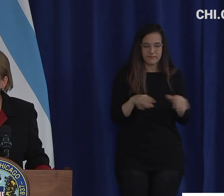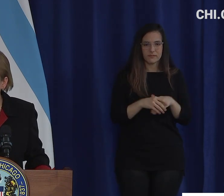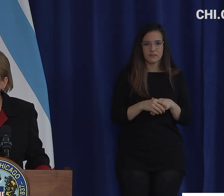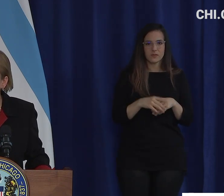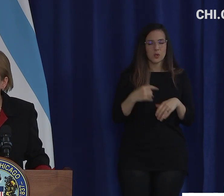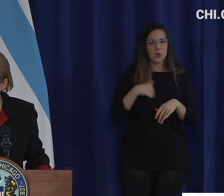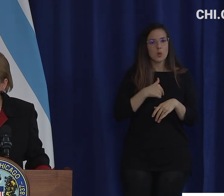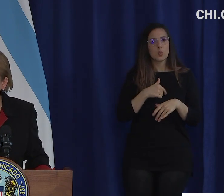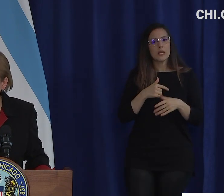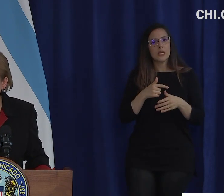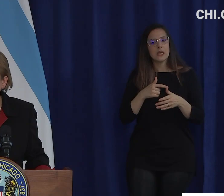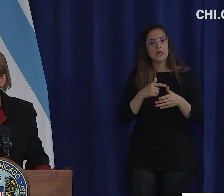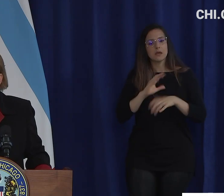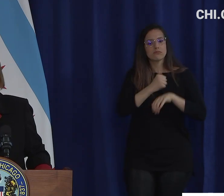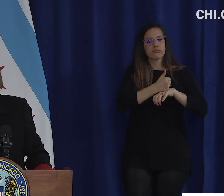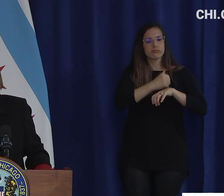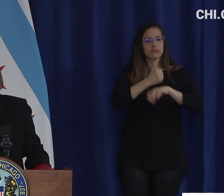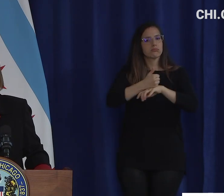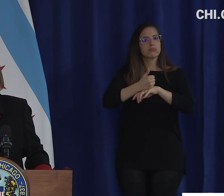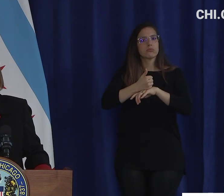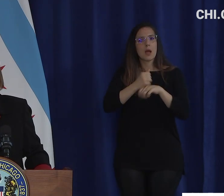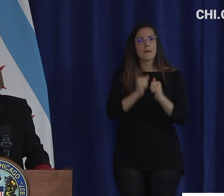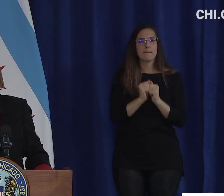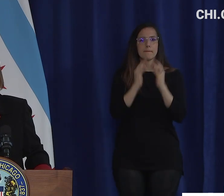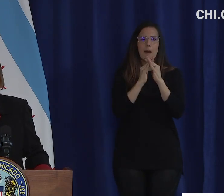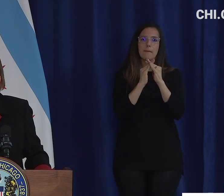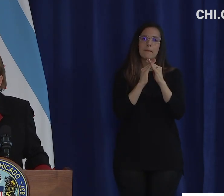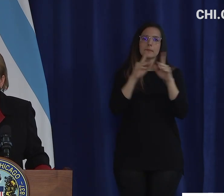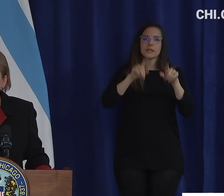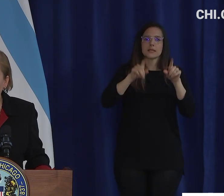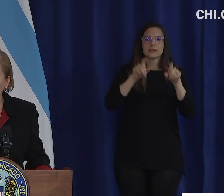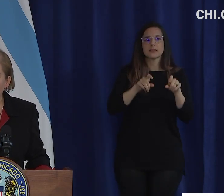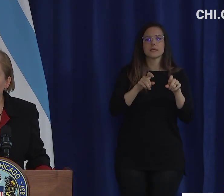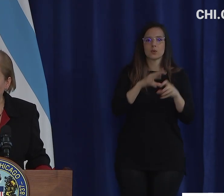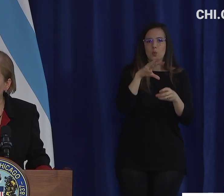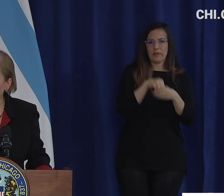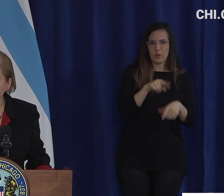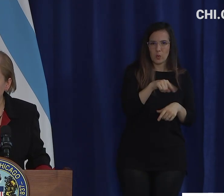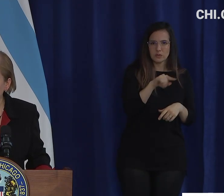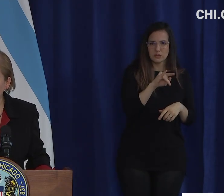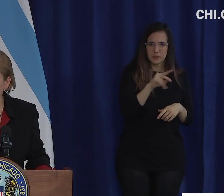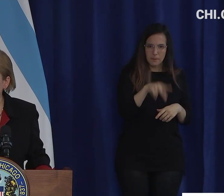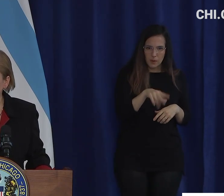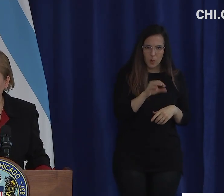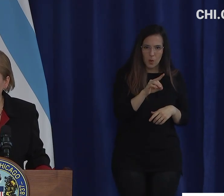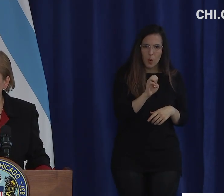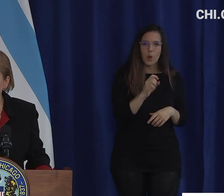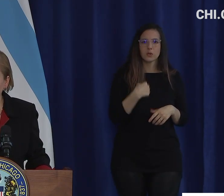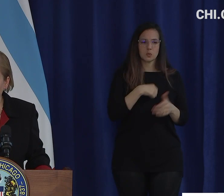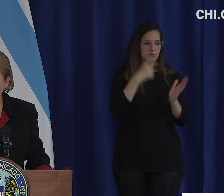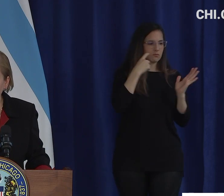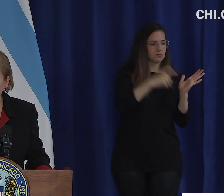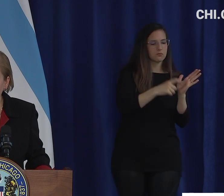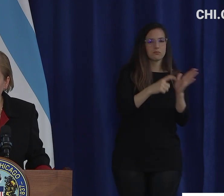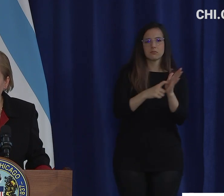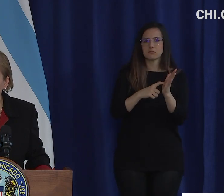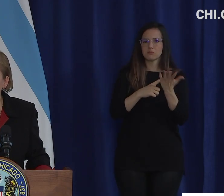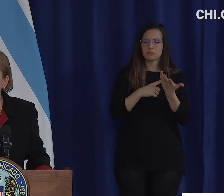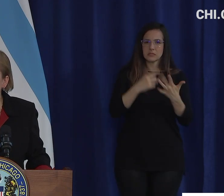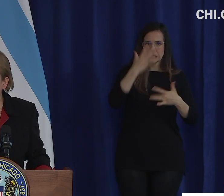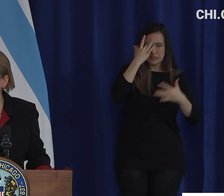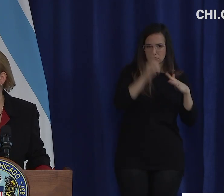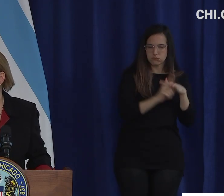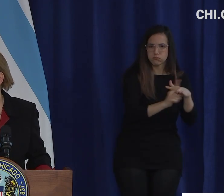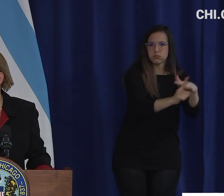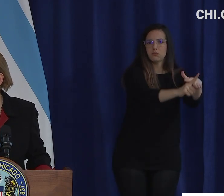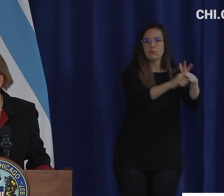testing specifically to zip codes with the Race Equity Rapid Response Team, where we are seeing surges of cases or positivity.